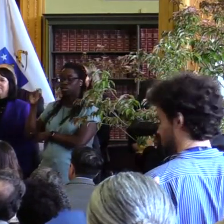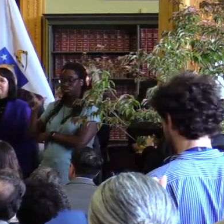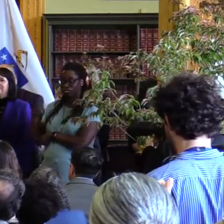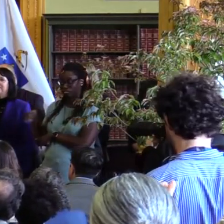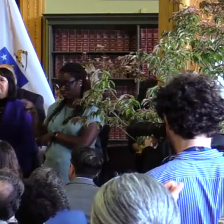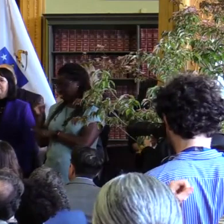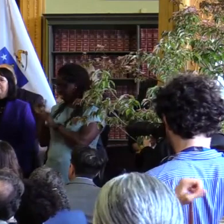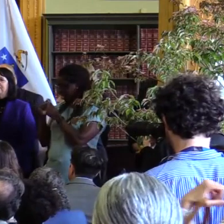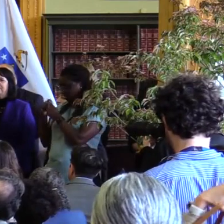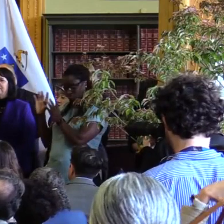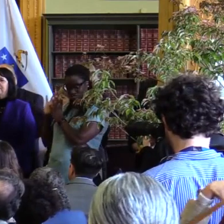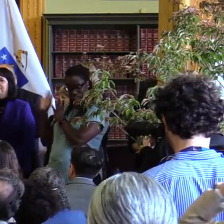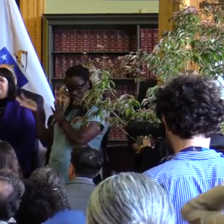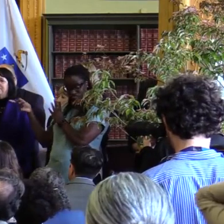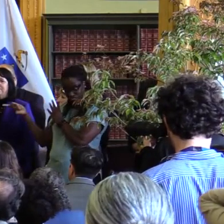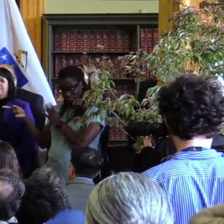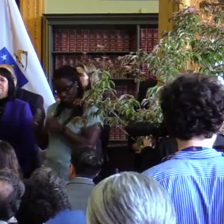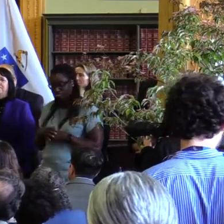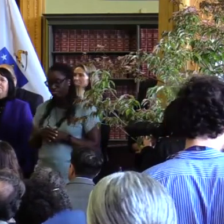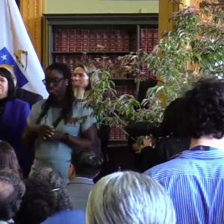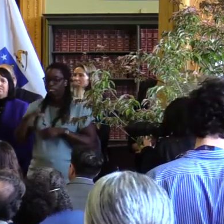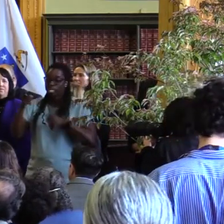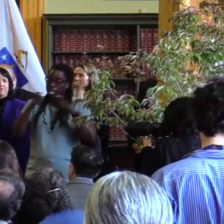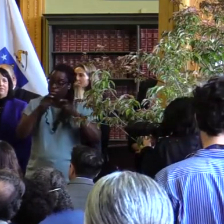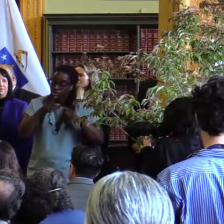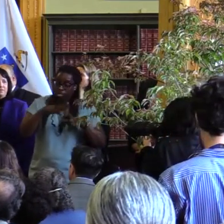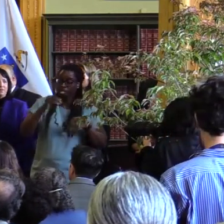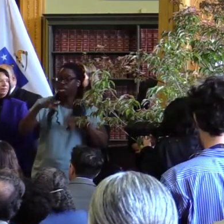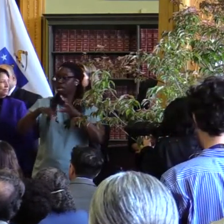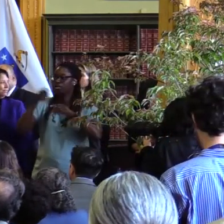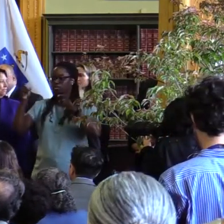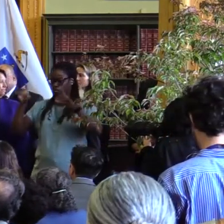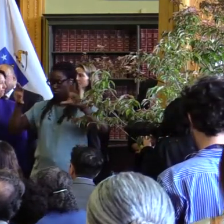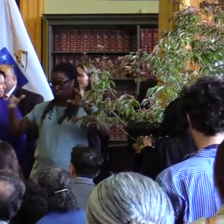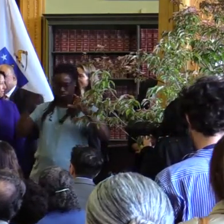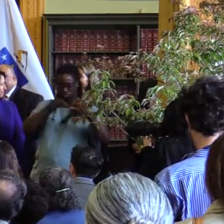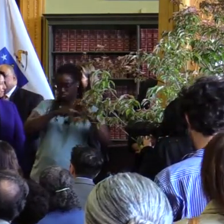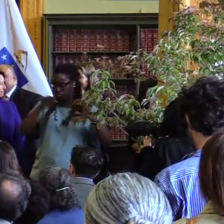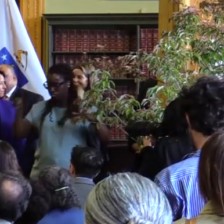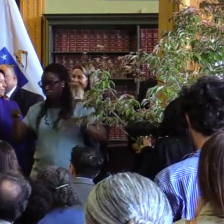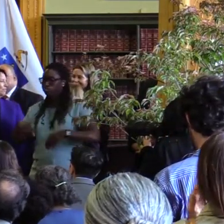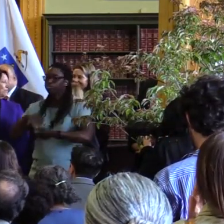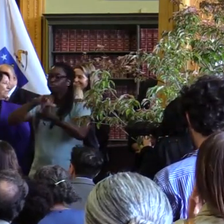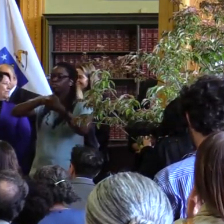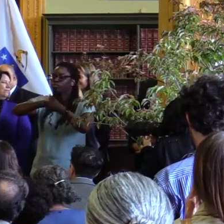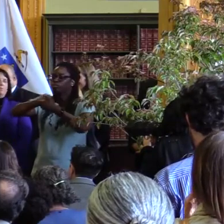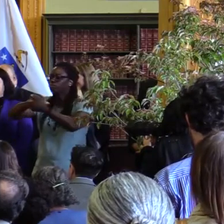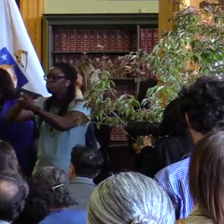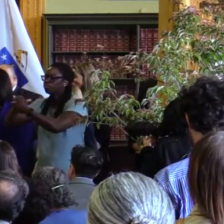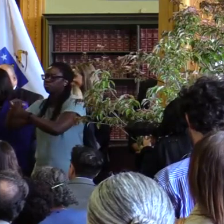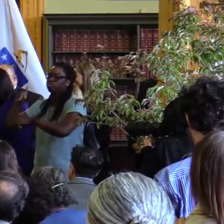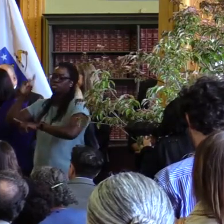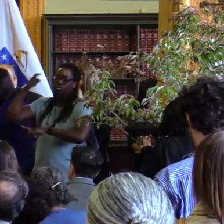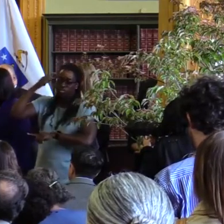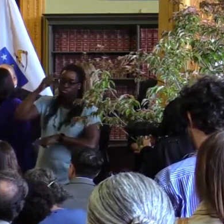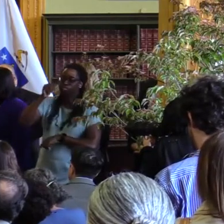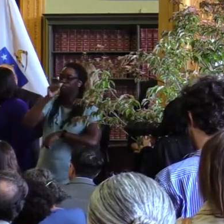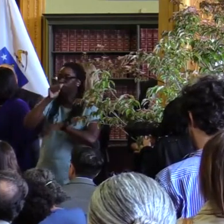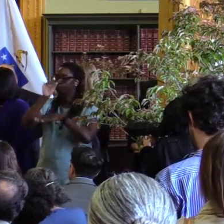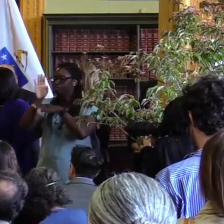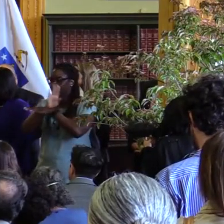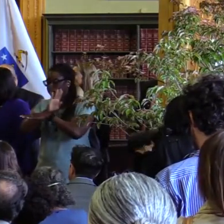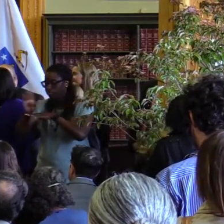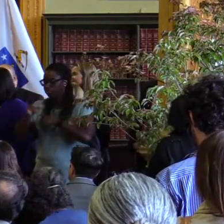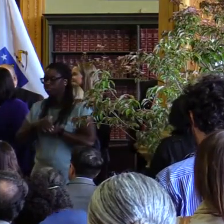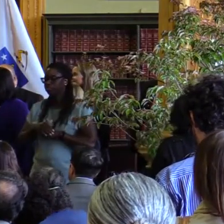the administration, folks outside of the administration, our partners in government, our partners in private industry and in the NGO